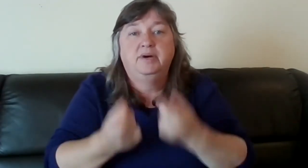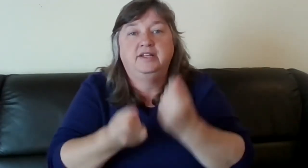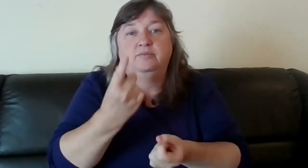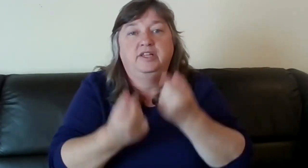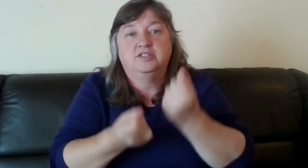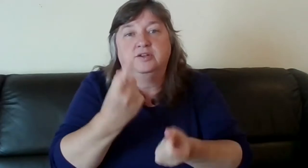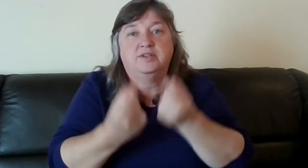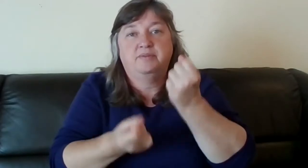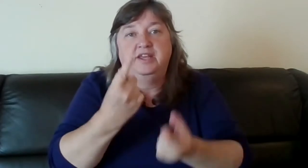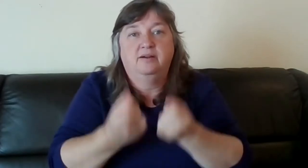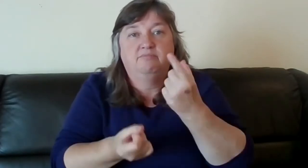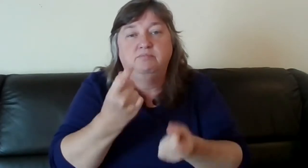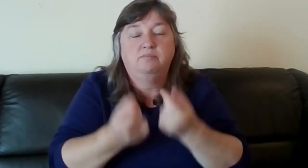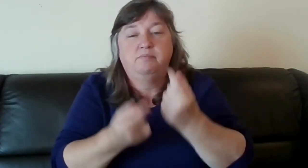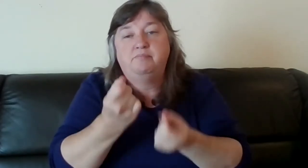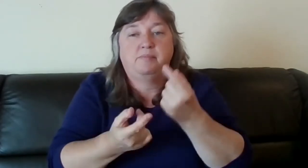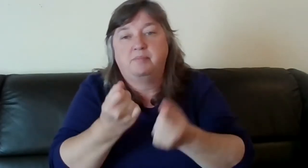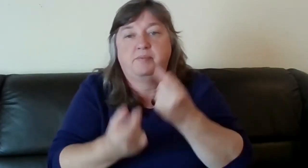It really just goes up in the air.